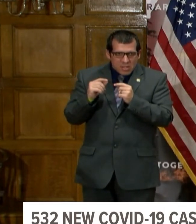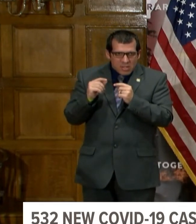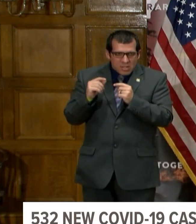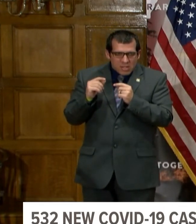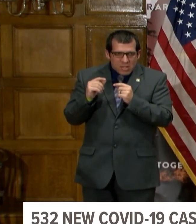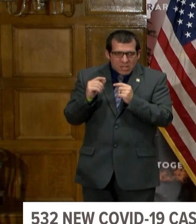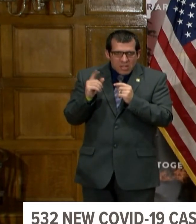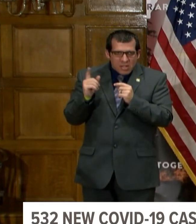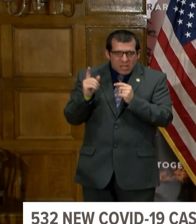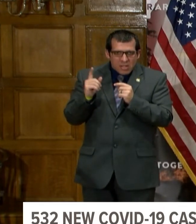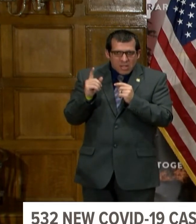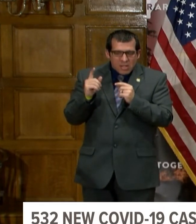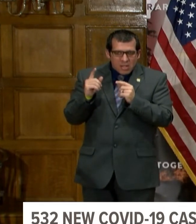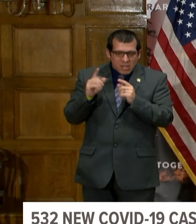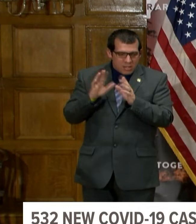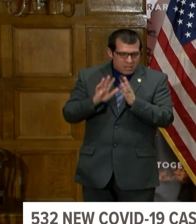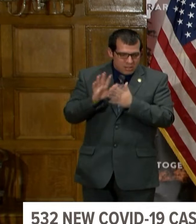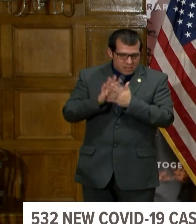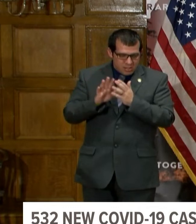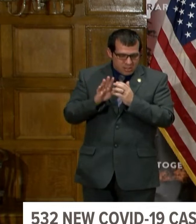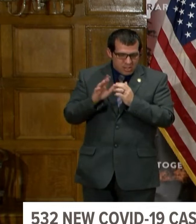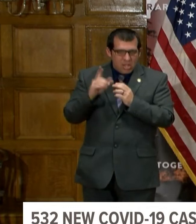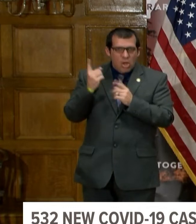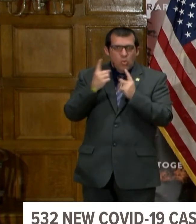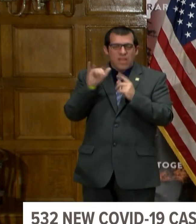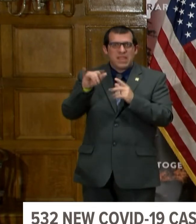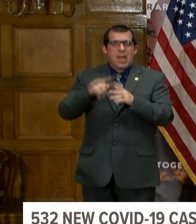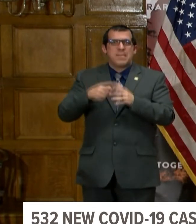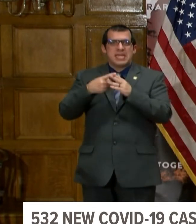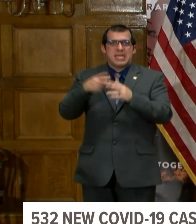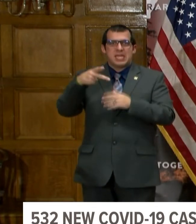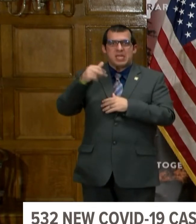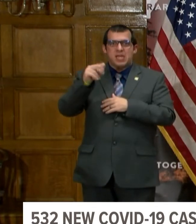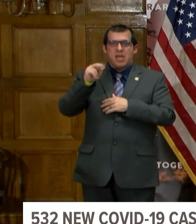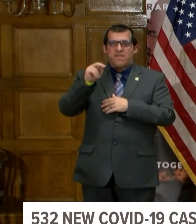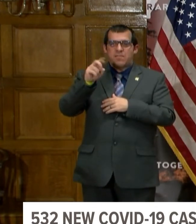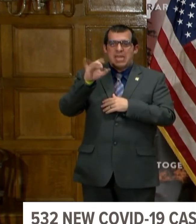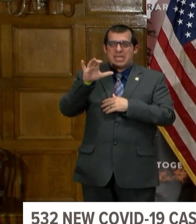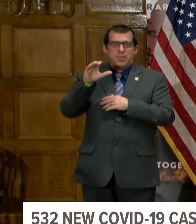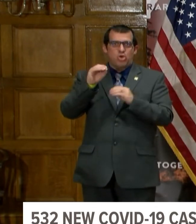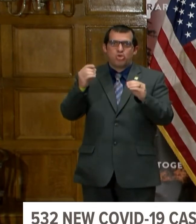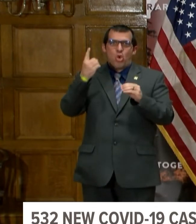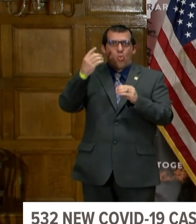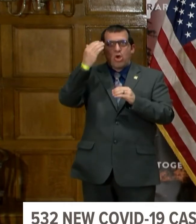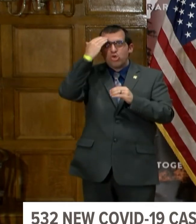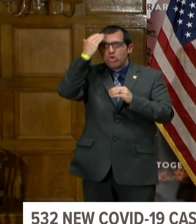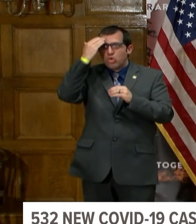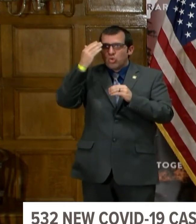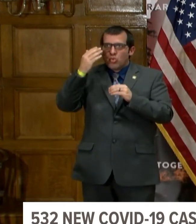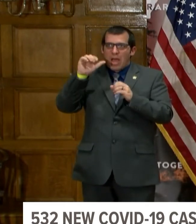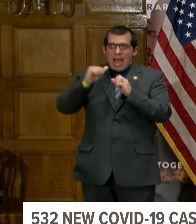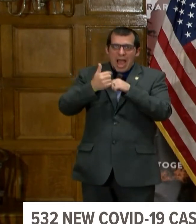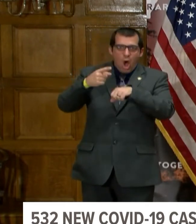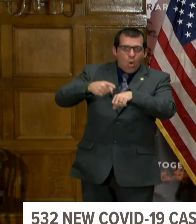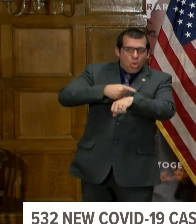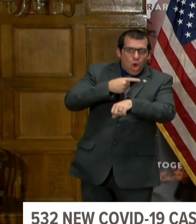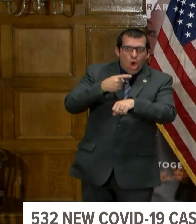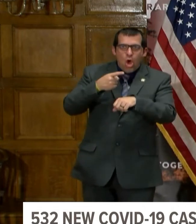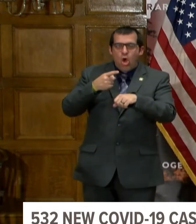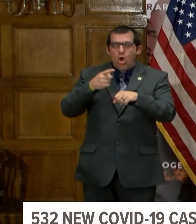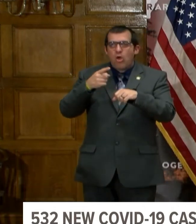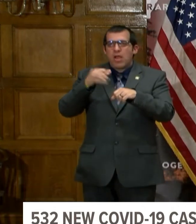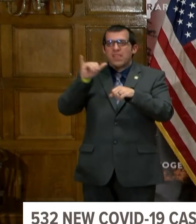KAIT. And I was wondering, at the beginning of the pandemic, when no one knew how long it would go, you were very confident in the size of the unemployment trust